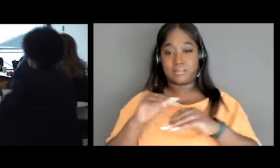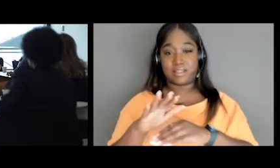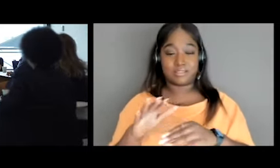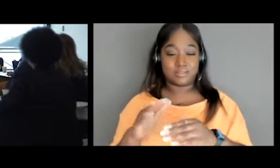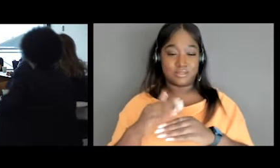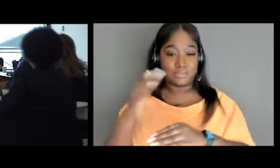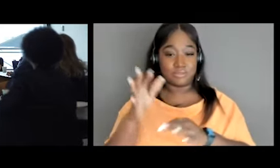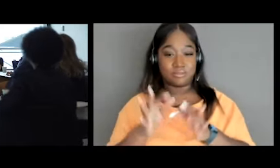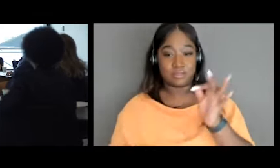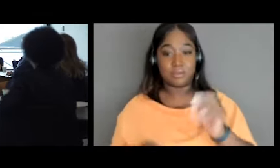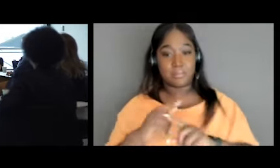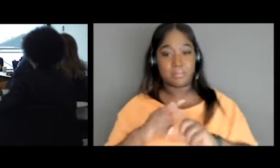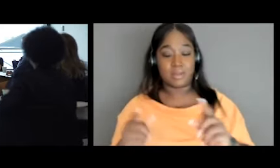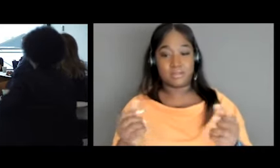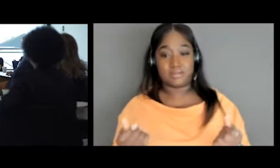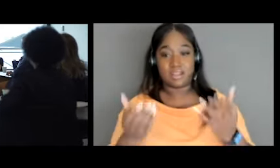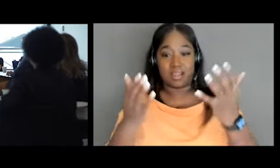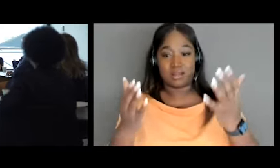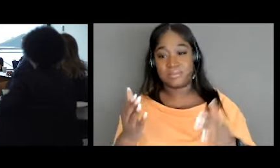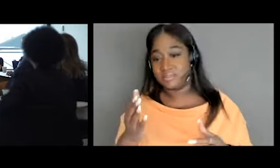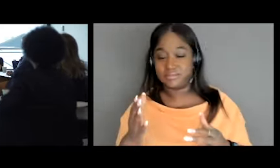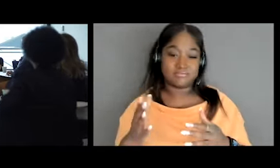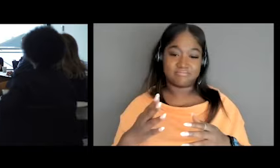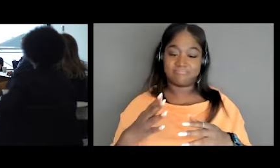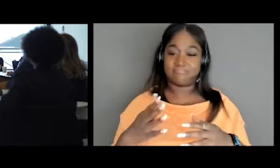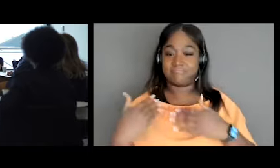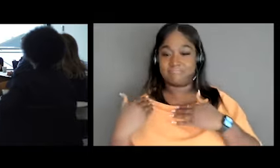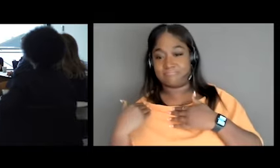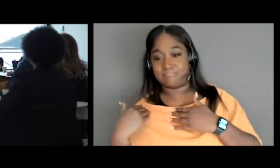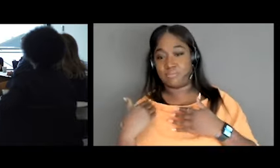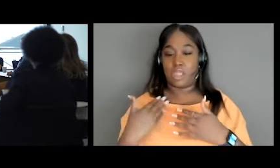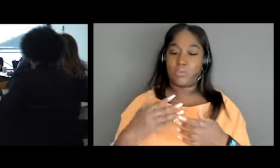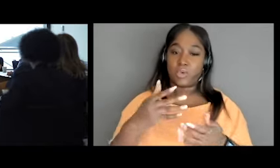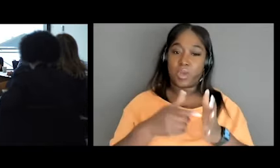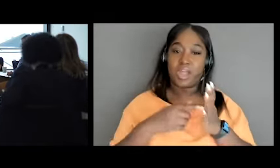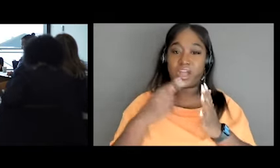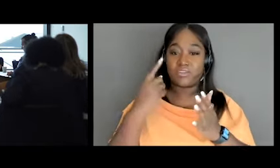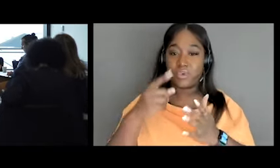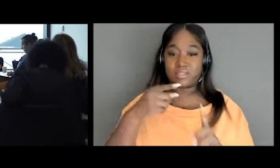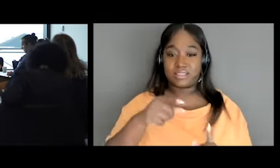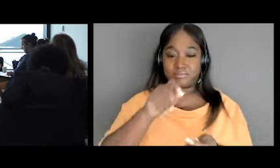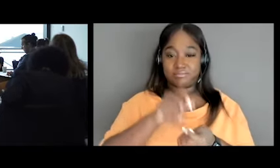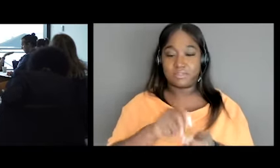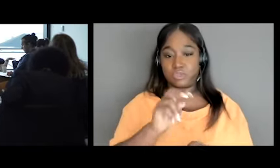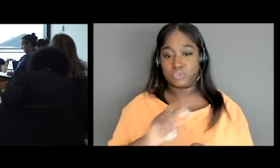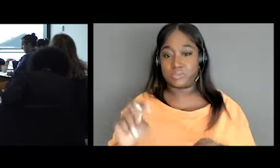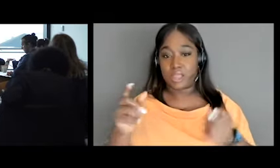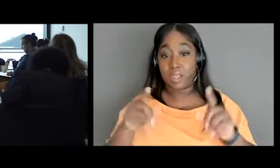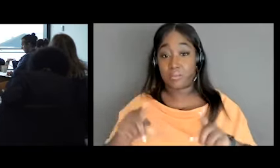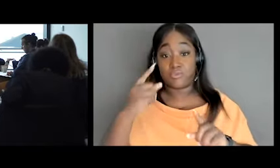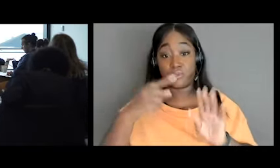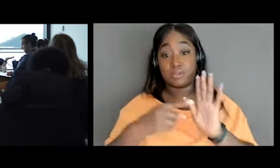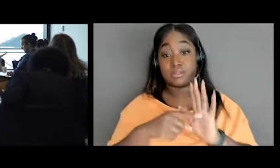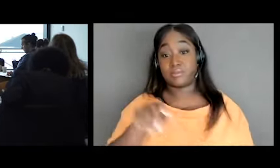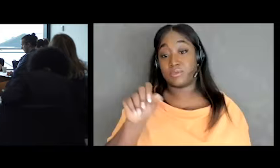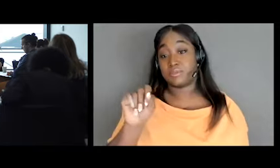energy required for a particular trip to happen? Mm-hmm. It's like for a sidewalk, it was created